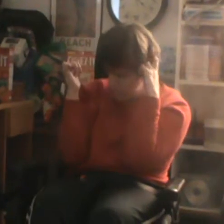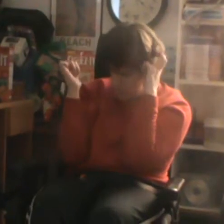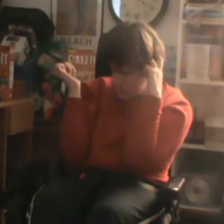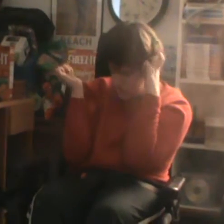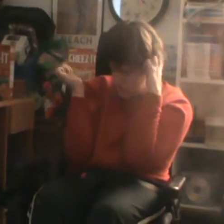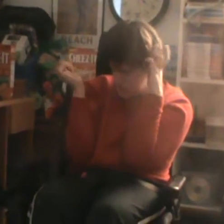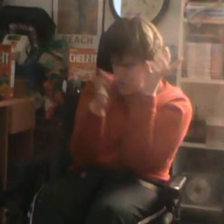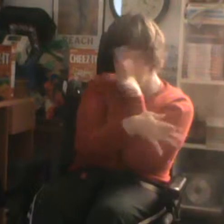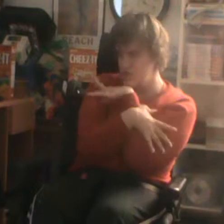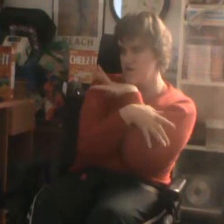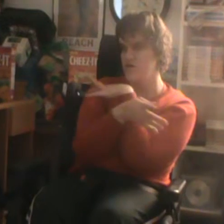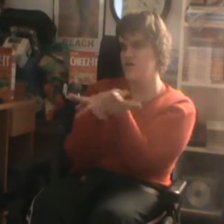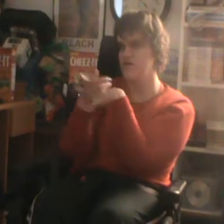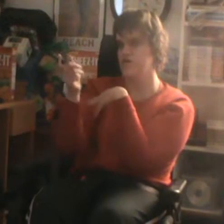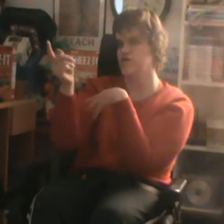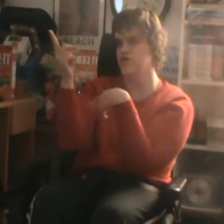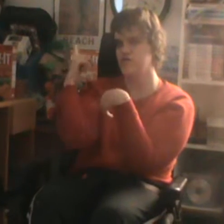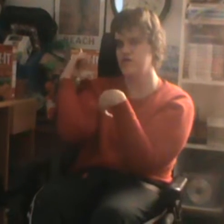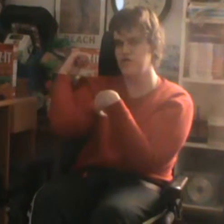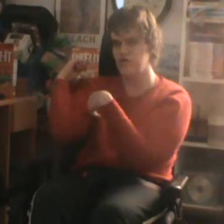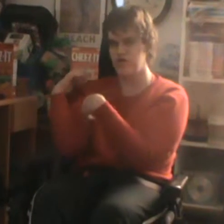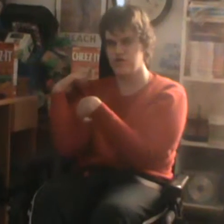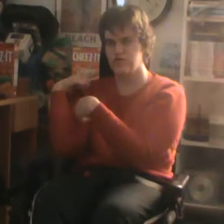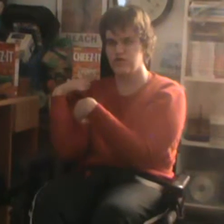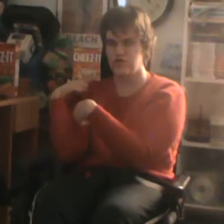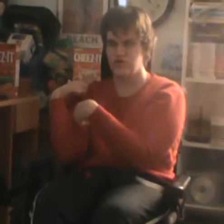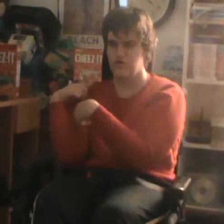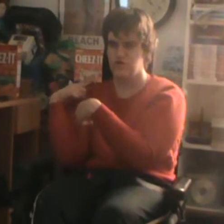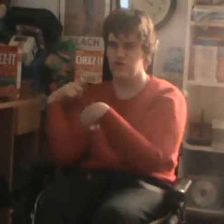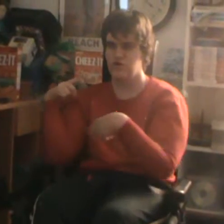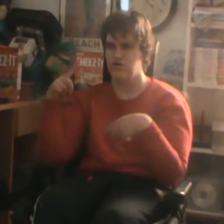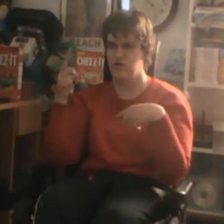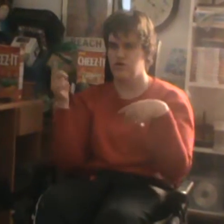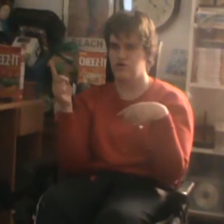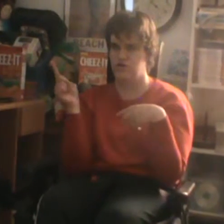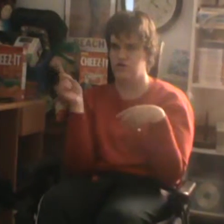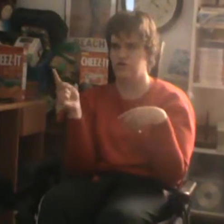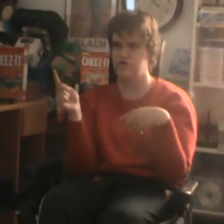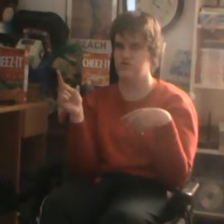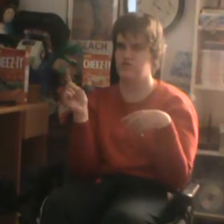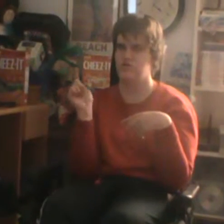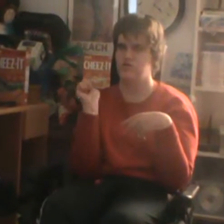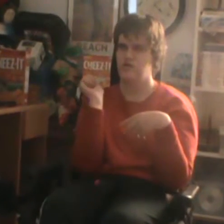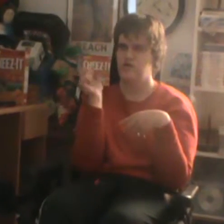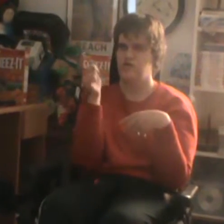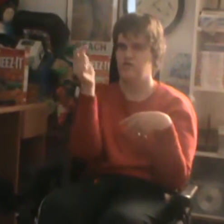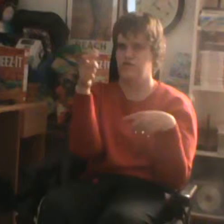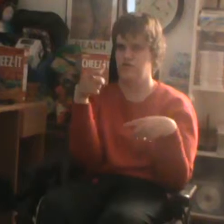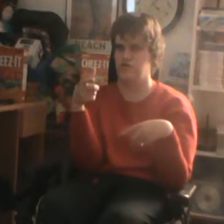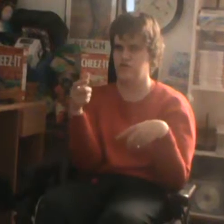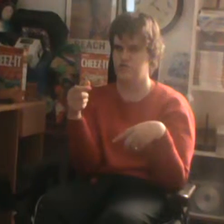how much you helped my mother and my brother and me, and did the best that you could.